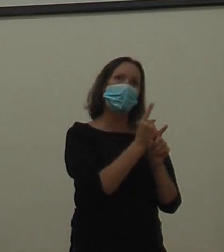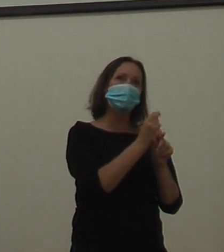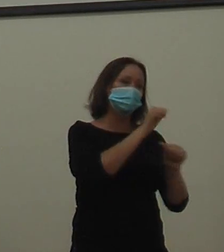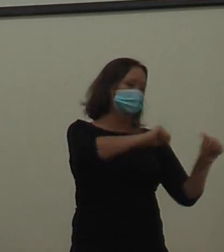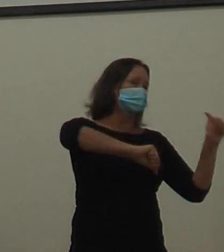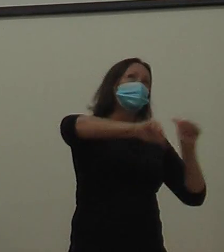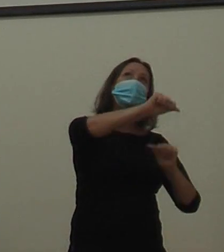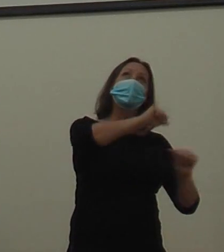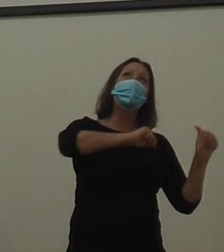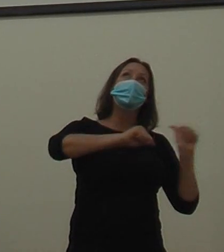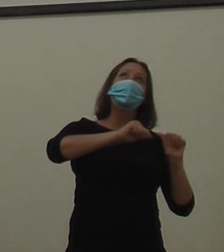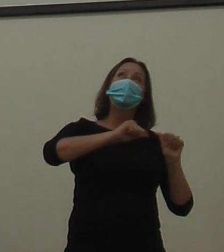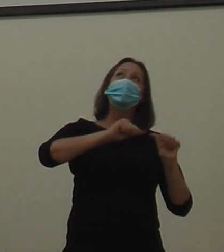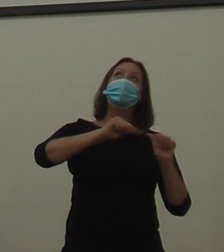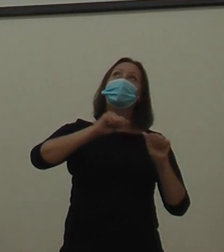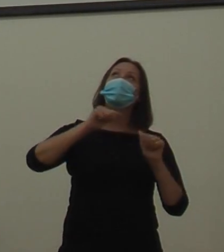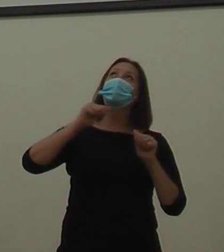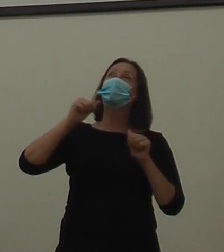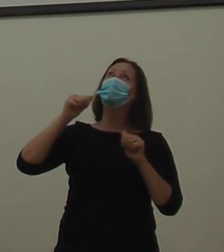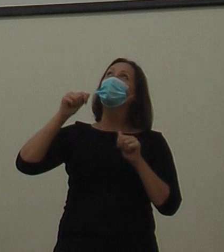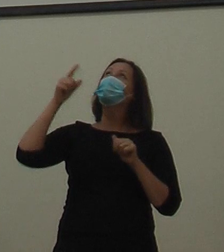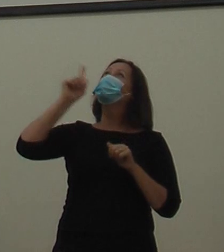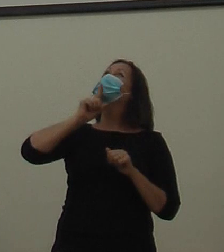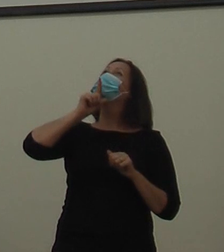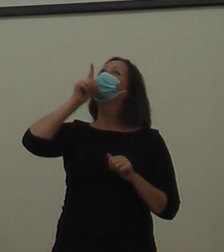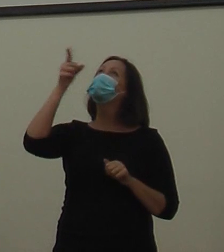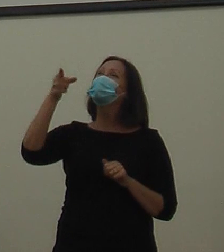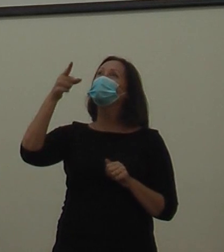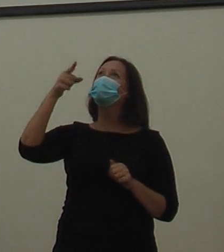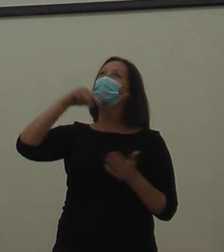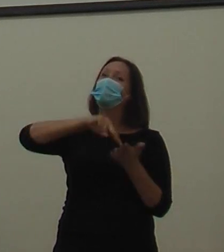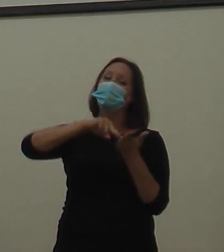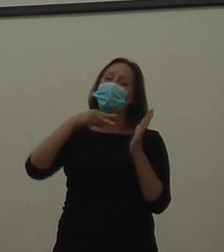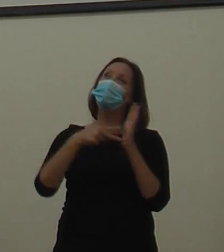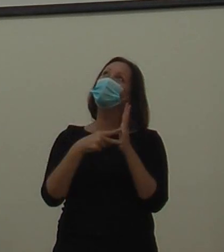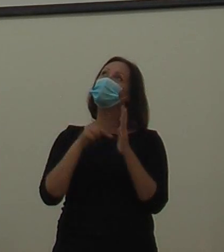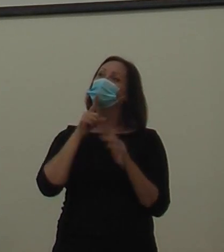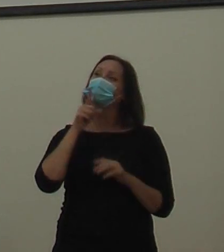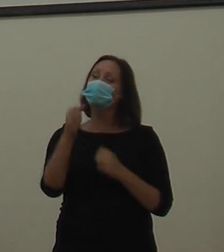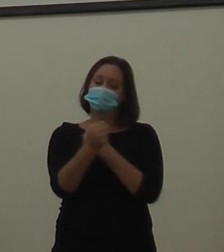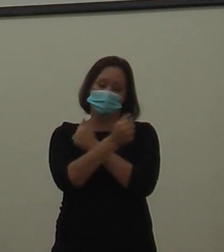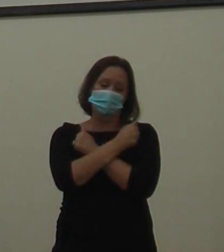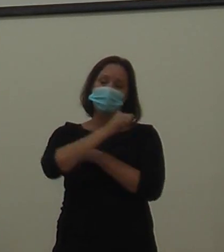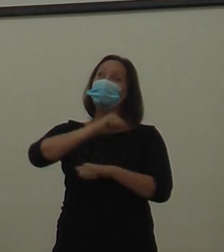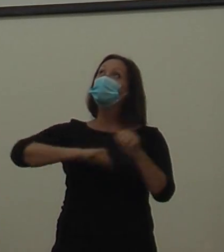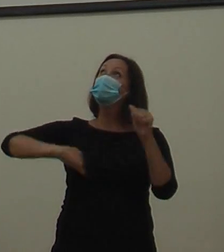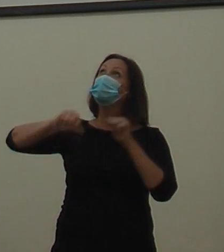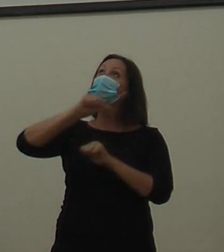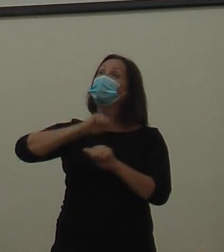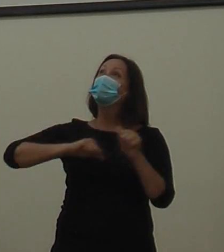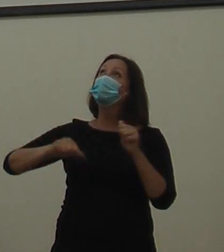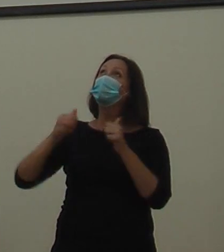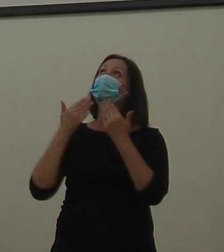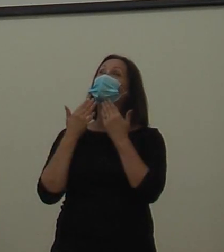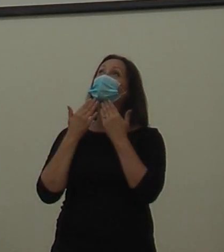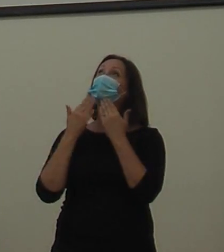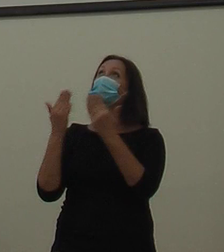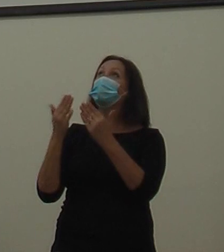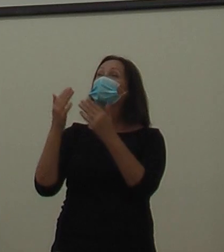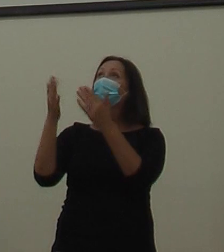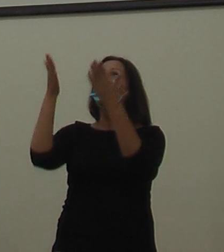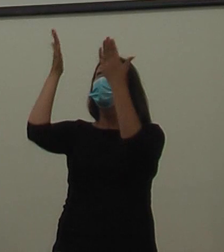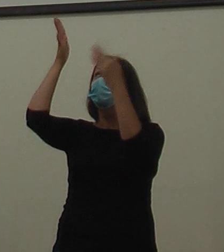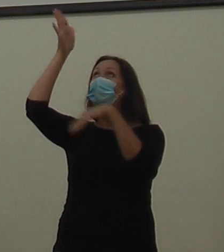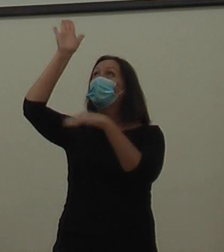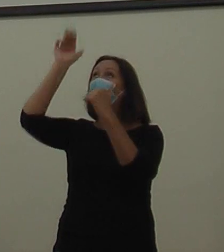meaning of how to love each other. And help us to love one another, hoping and believing that we're